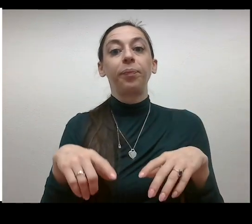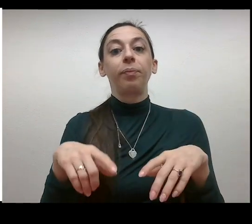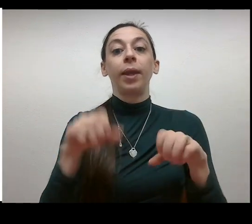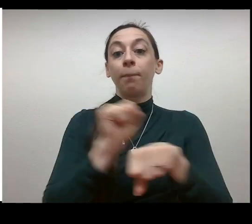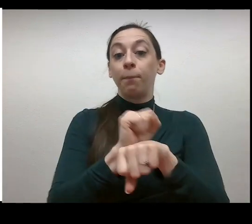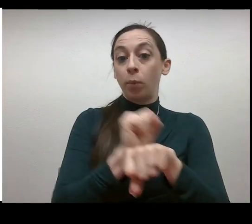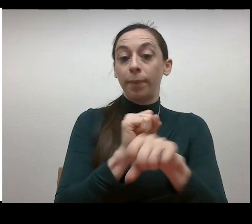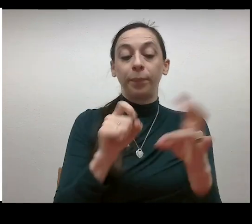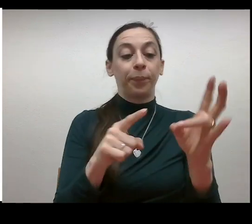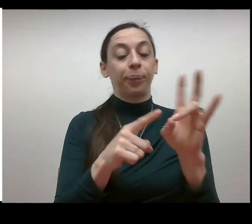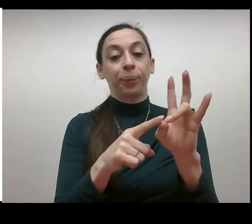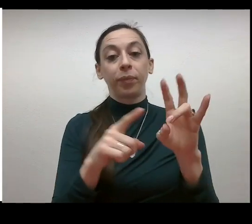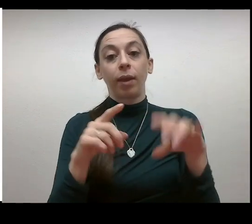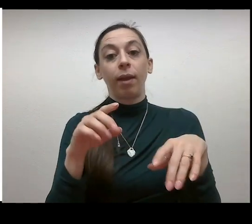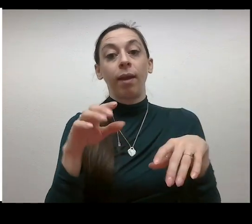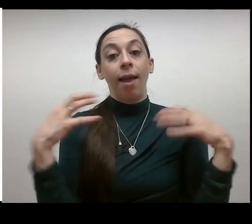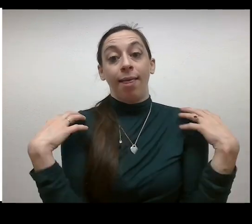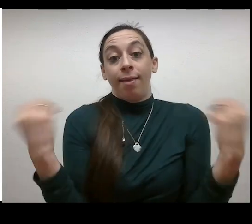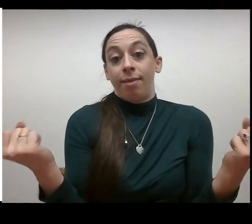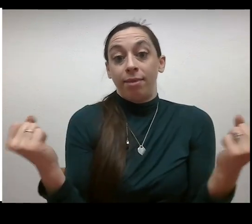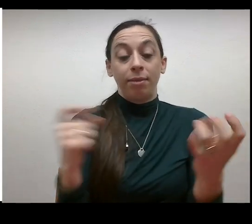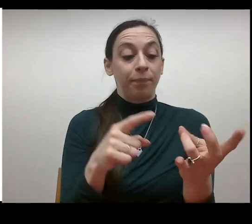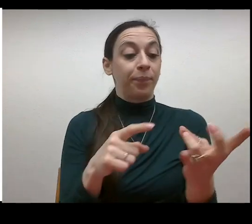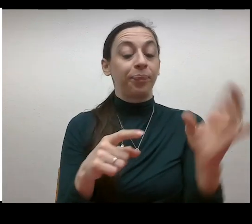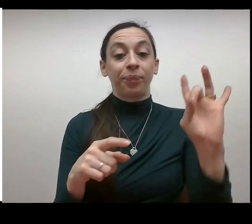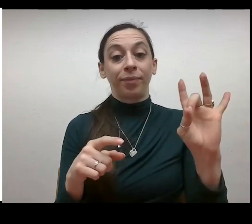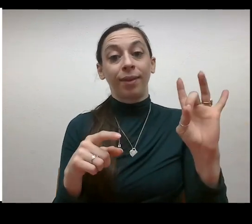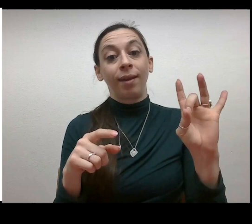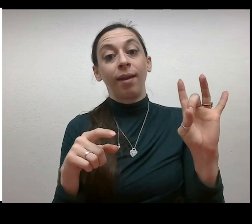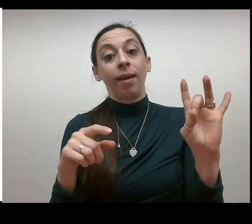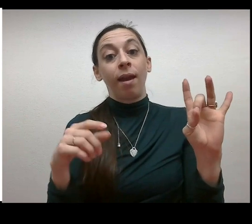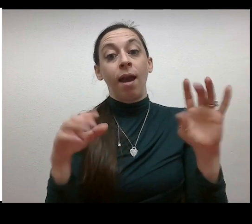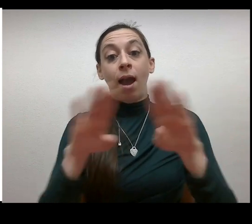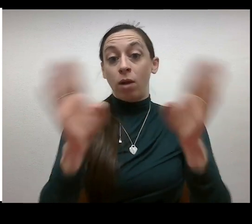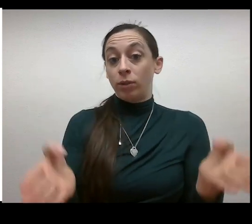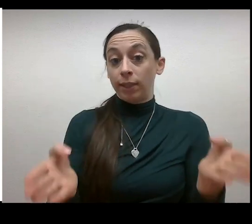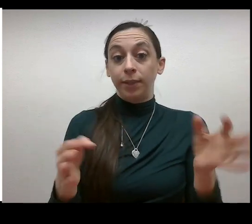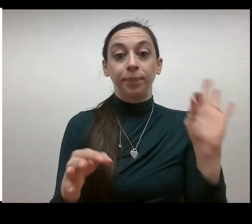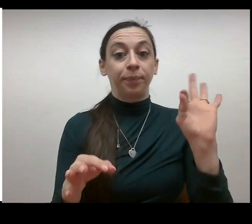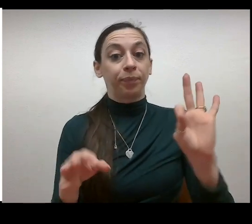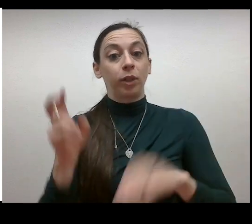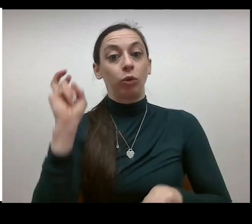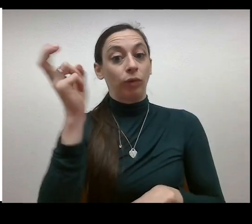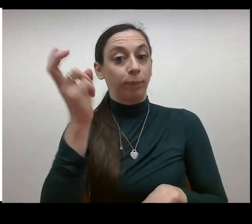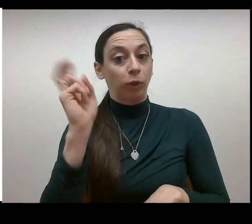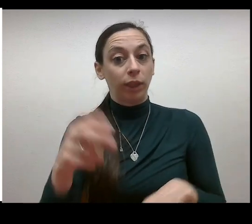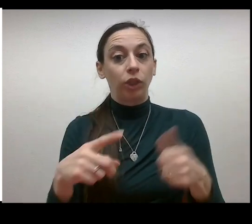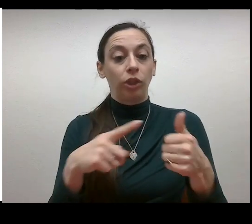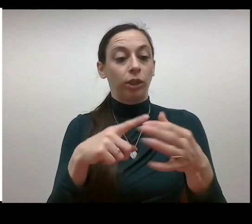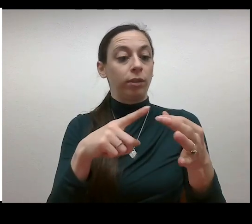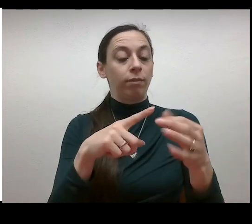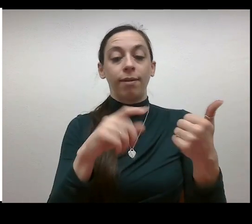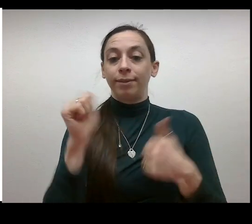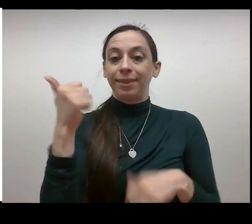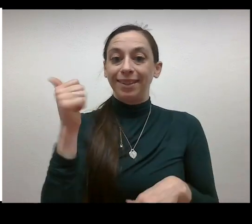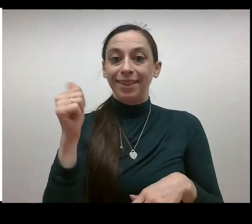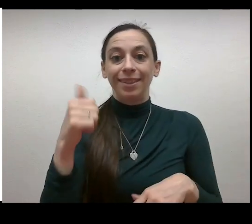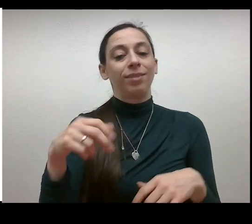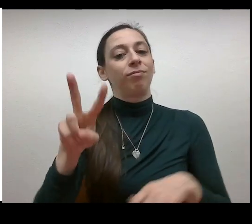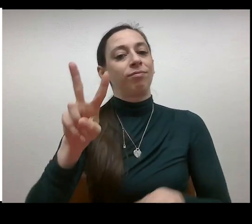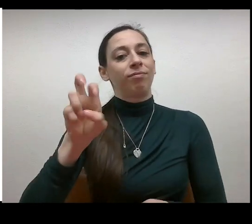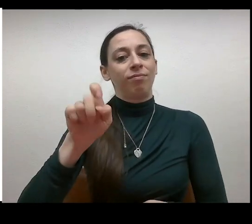as well as employment, health, housing, transportation,